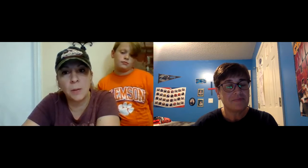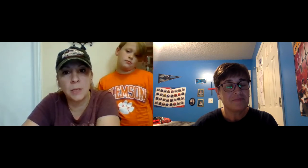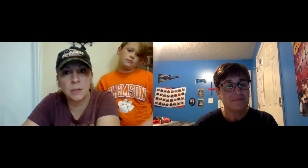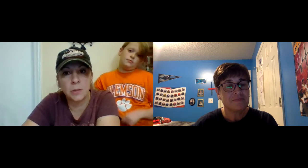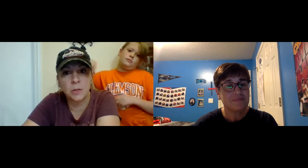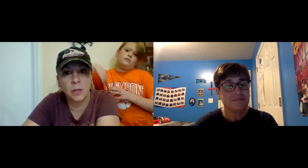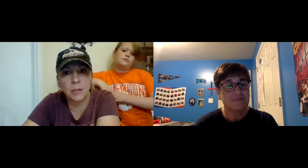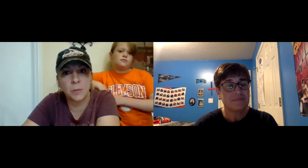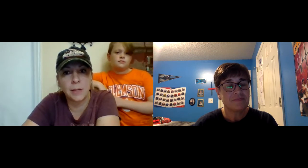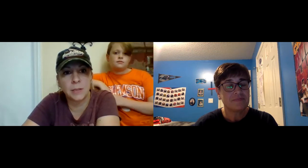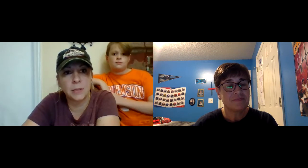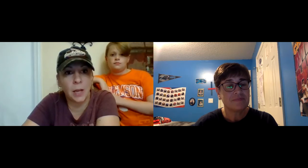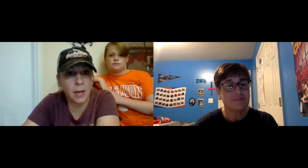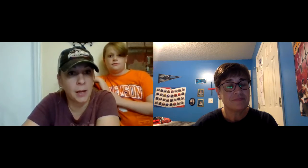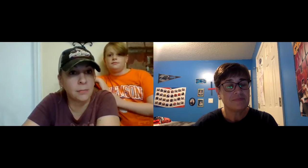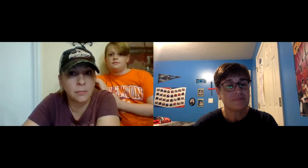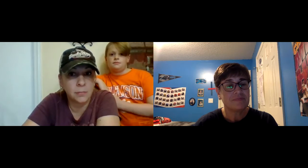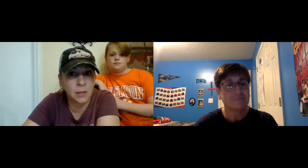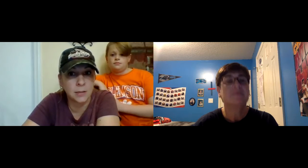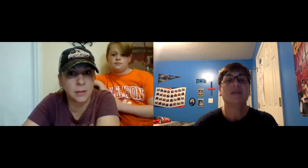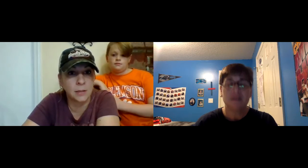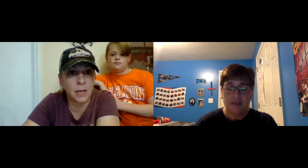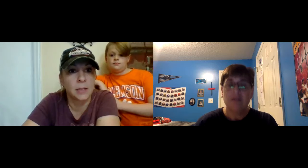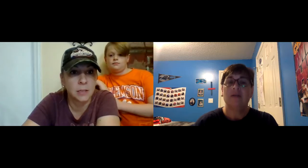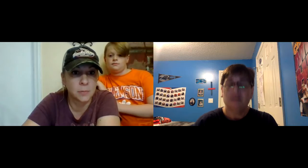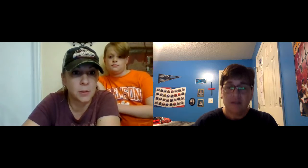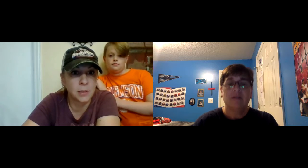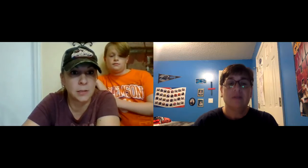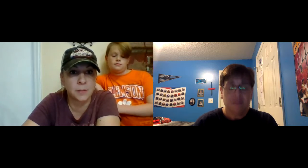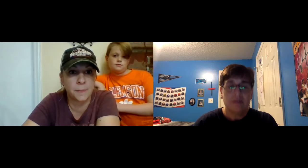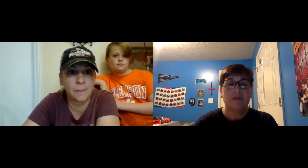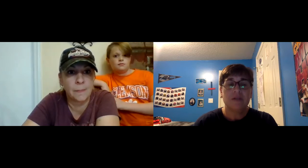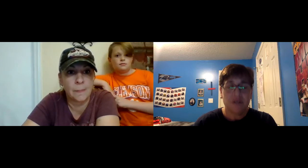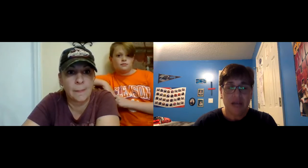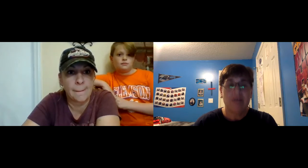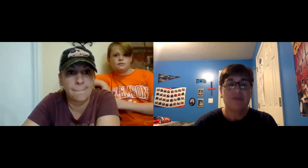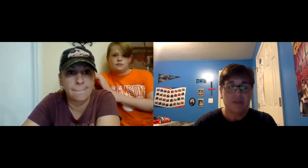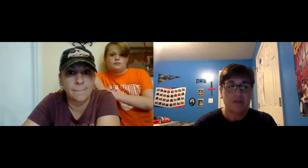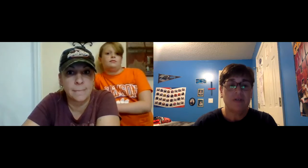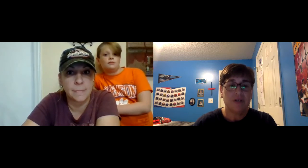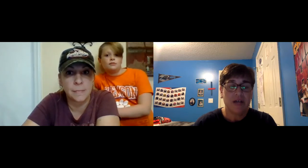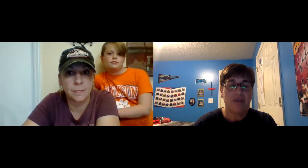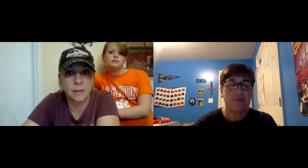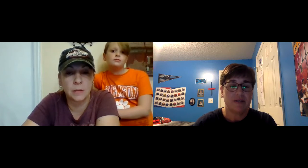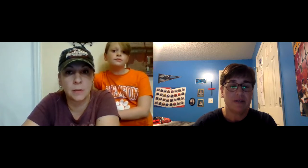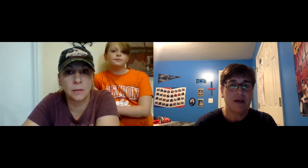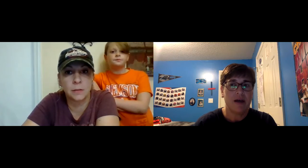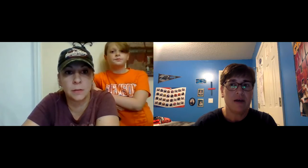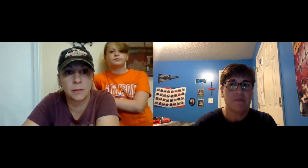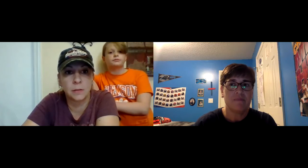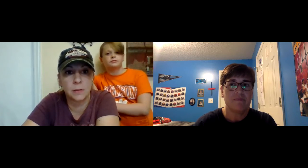she might have been in some classes that had kids that had the disabilities. Could have